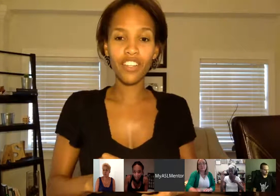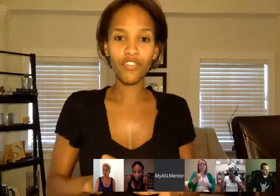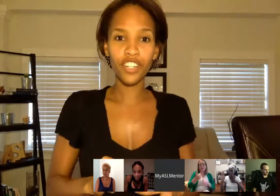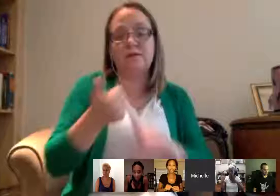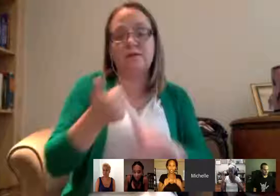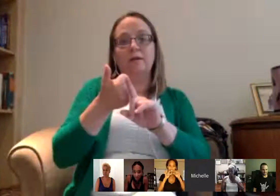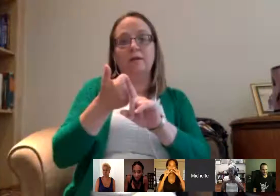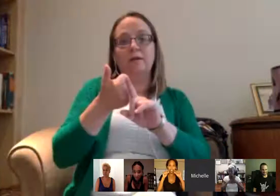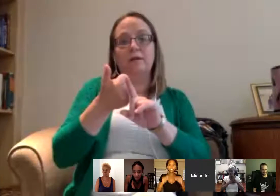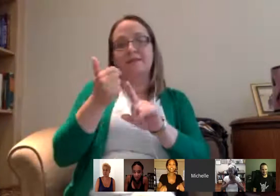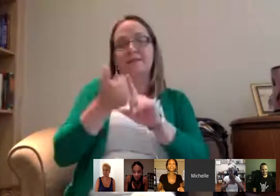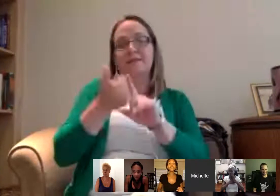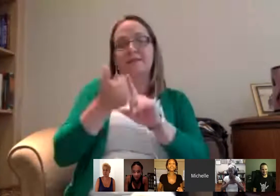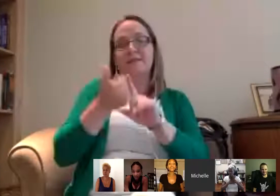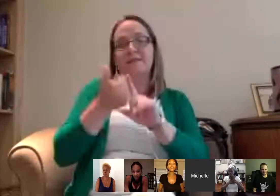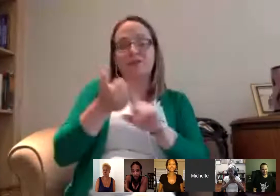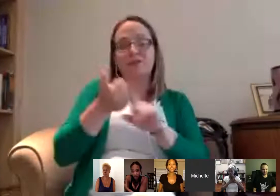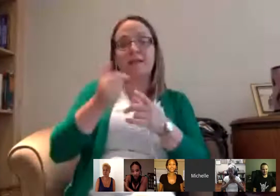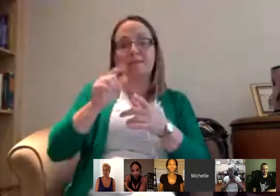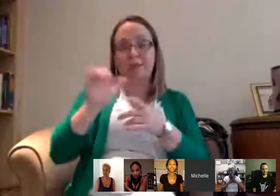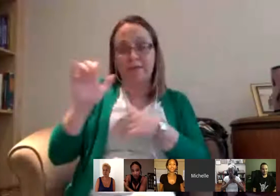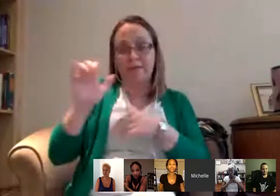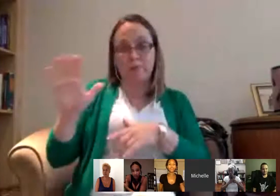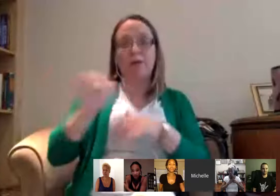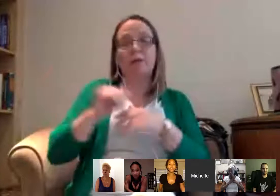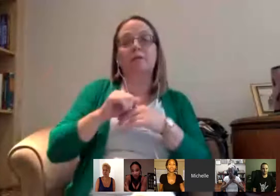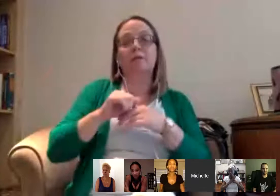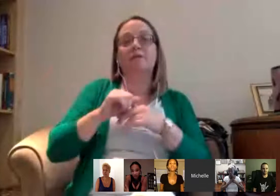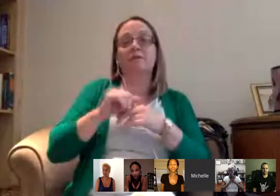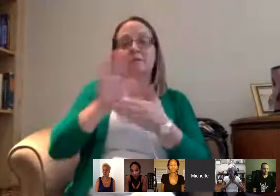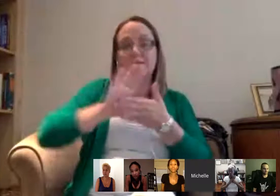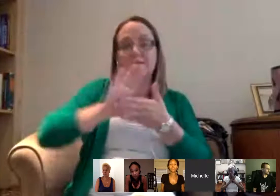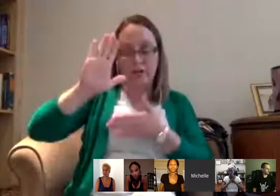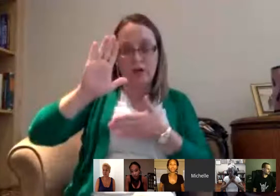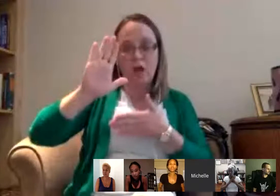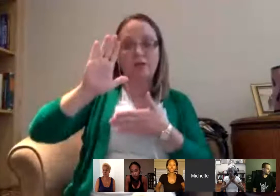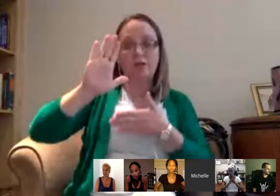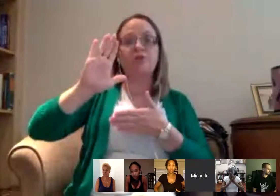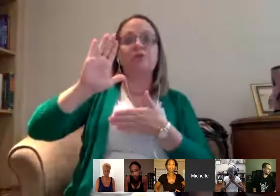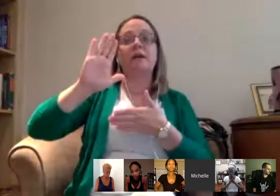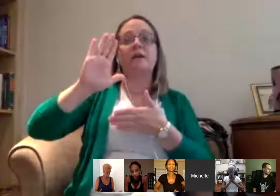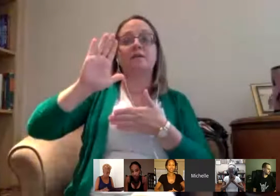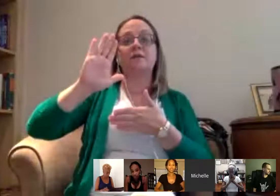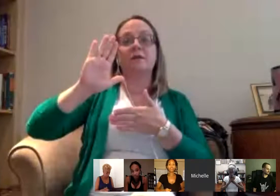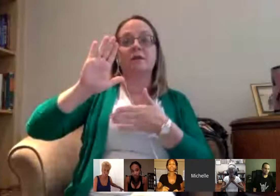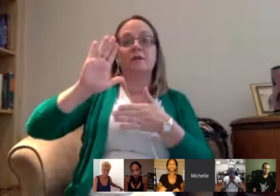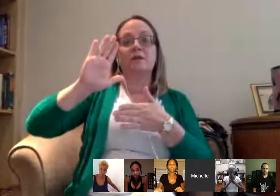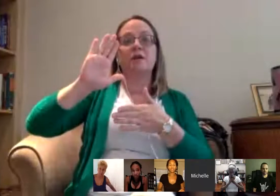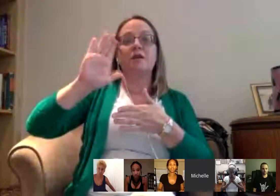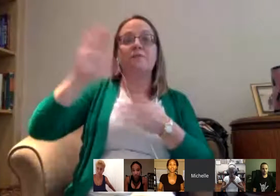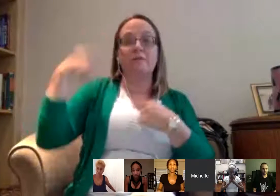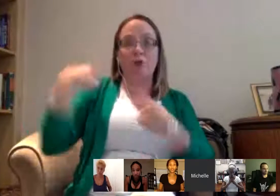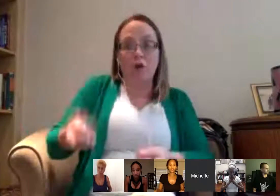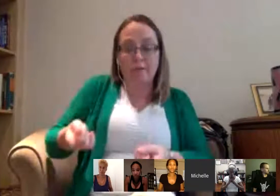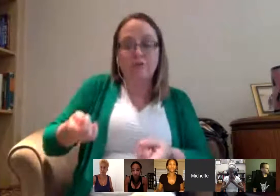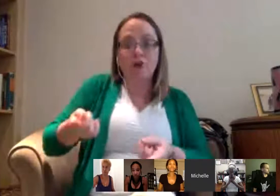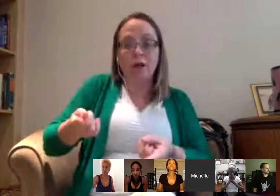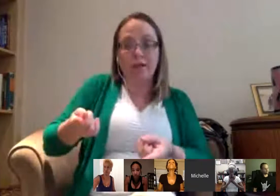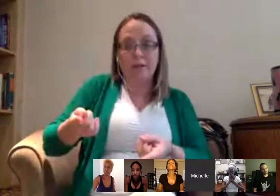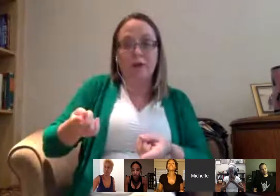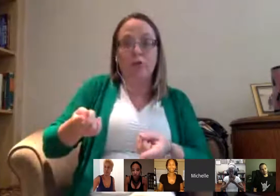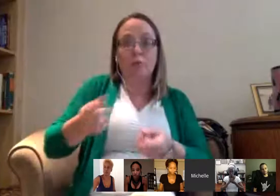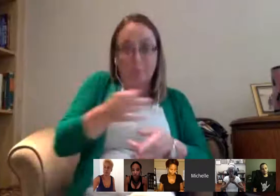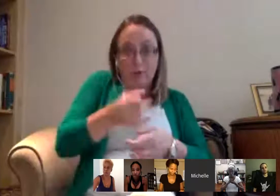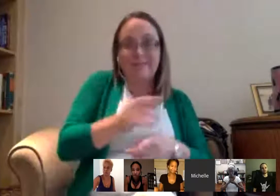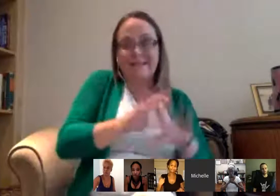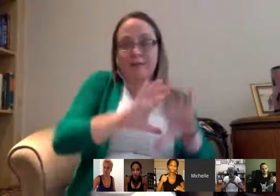Sorry, tiny little Student, I says it. The student is bilingual, is already a college student. They've already been talking